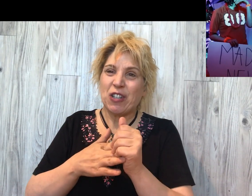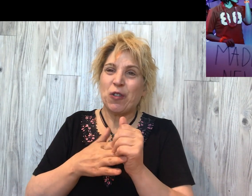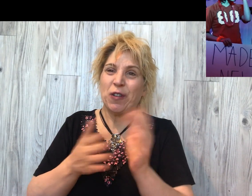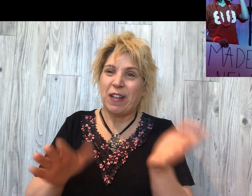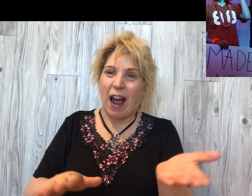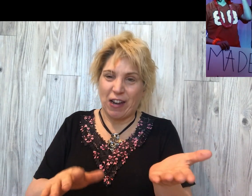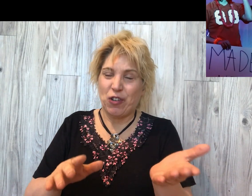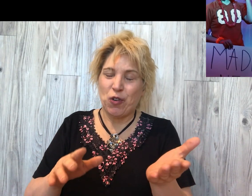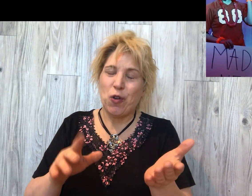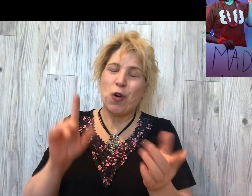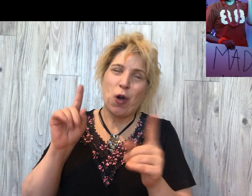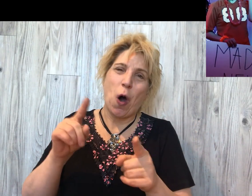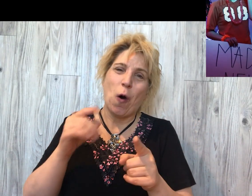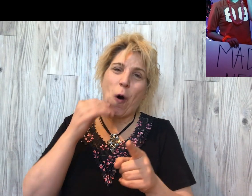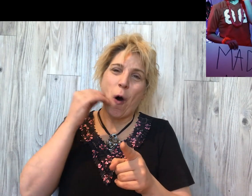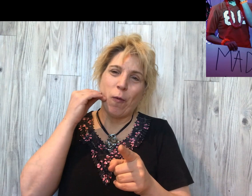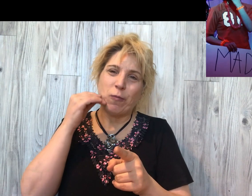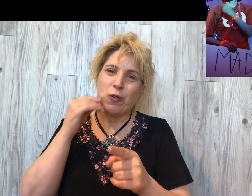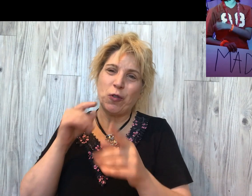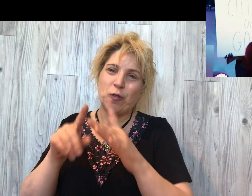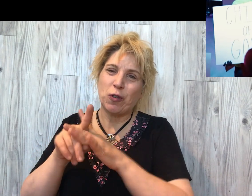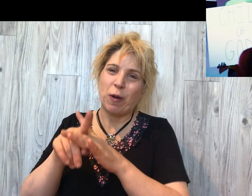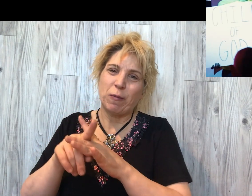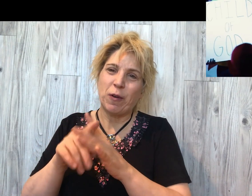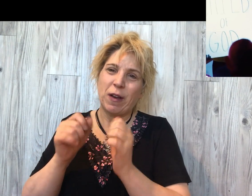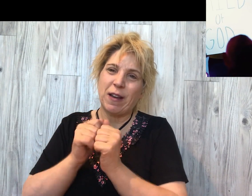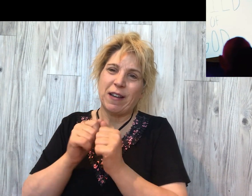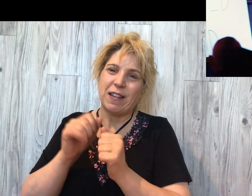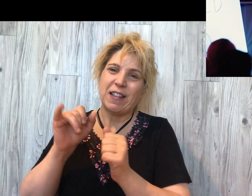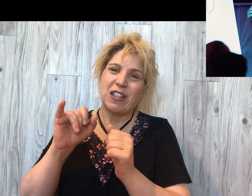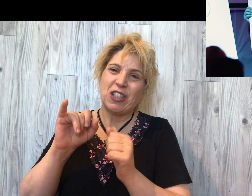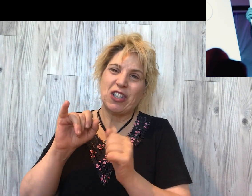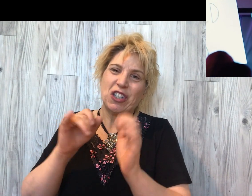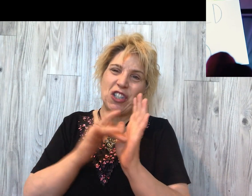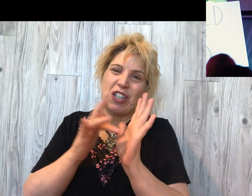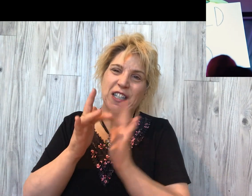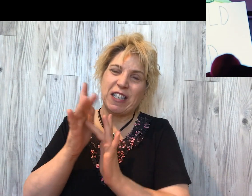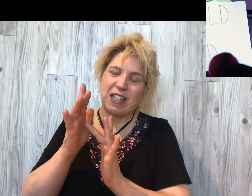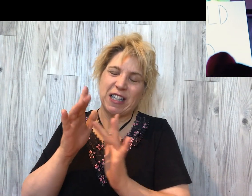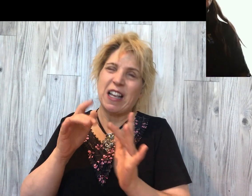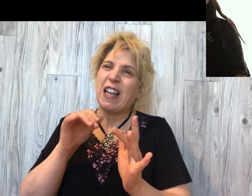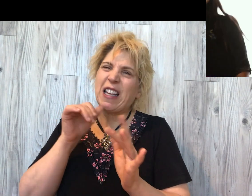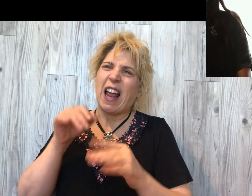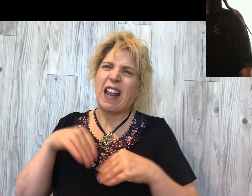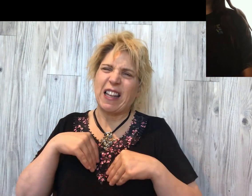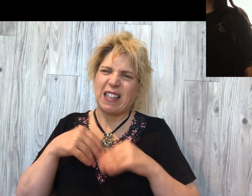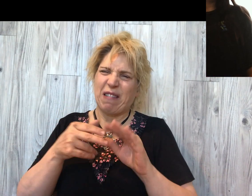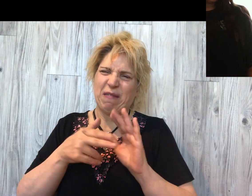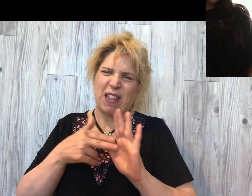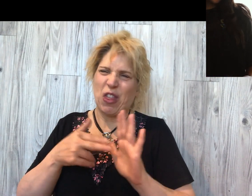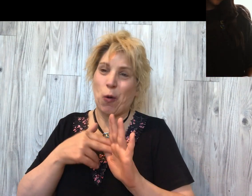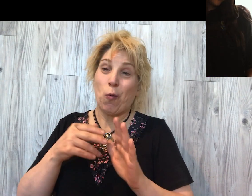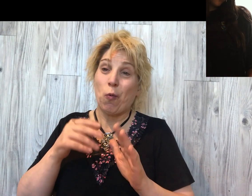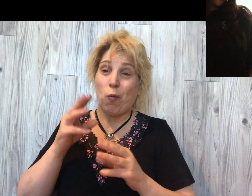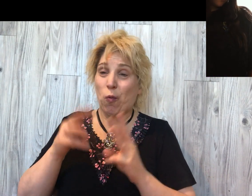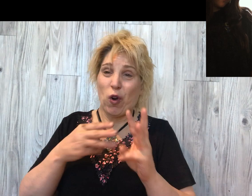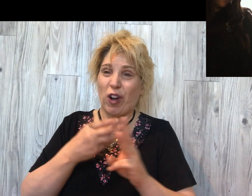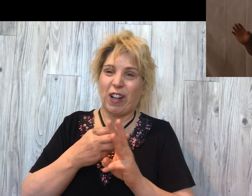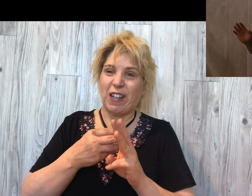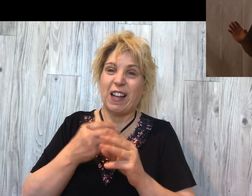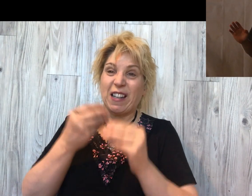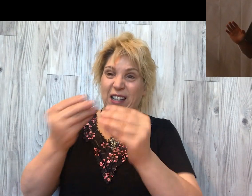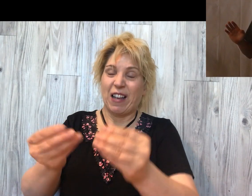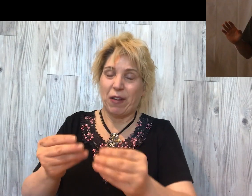went home to be with Jesus just a few months back. The first night, our students were encouraged to not accept the labels the world